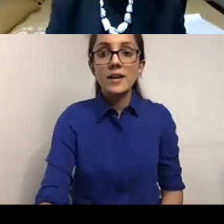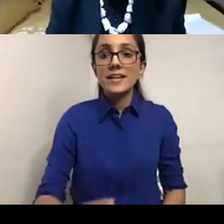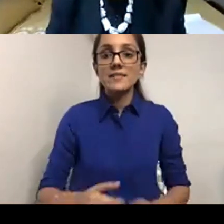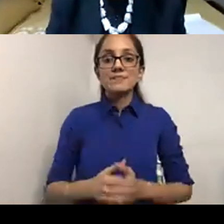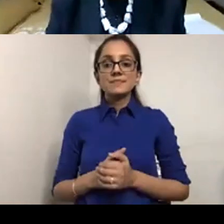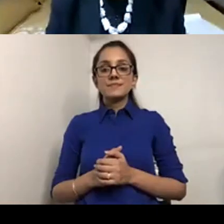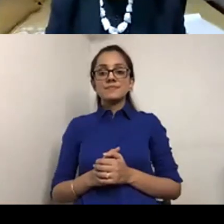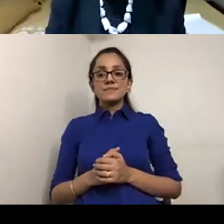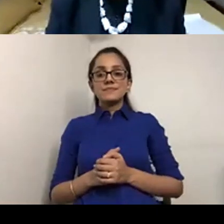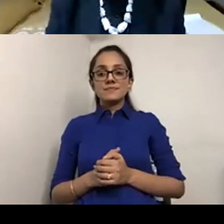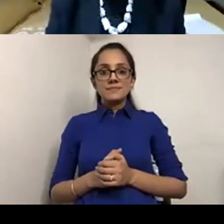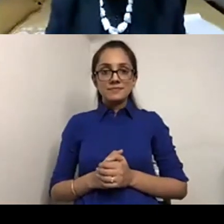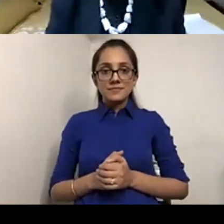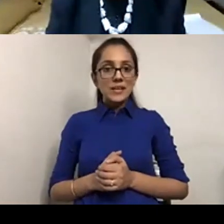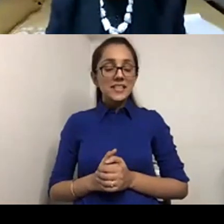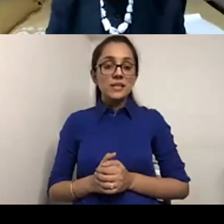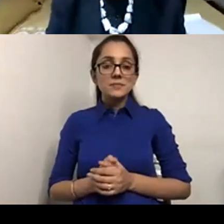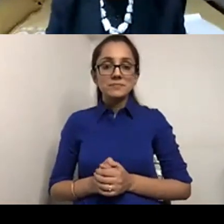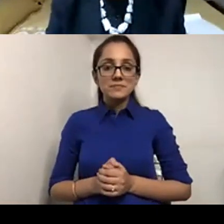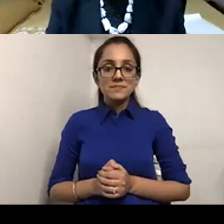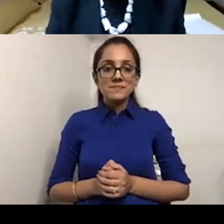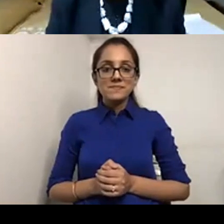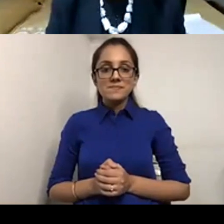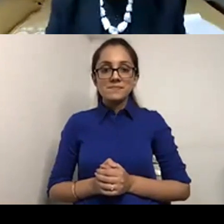Great, go ahead. Welcome.